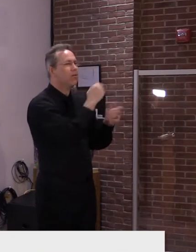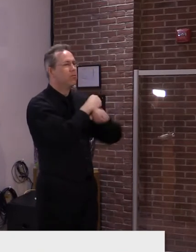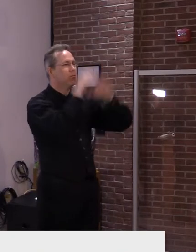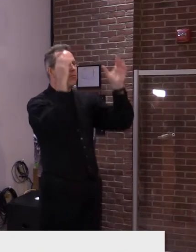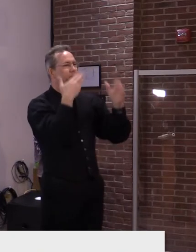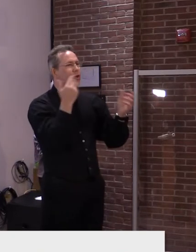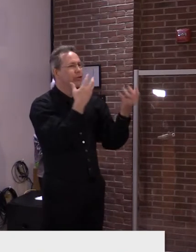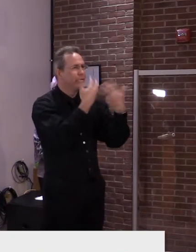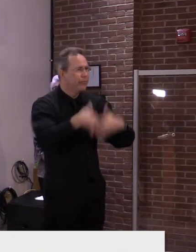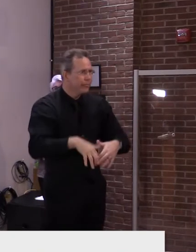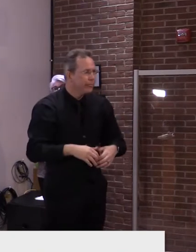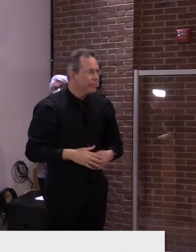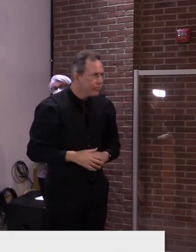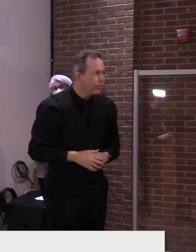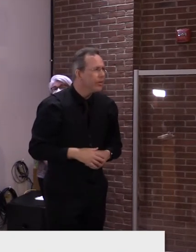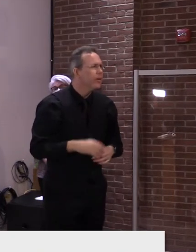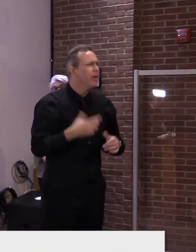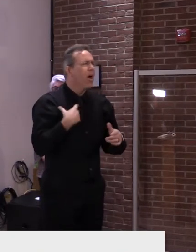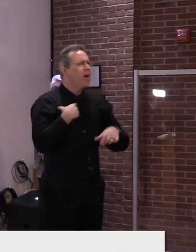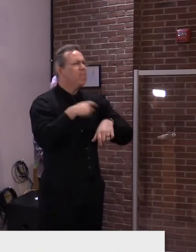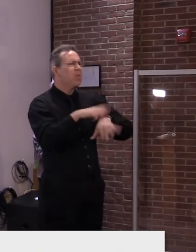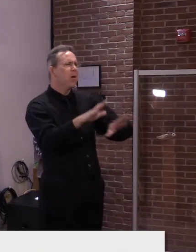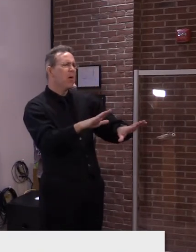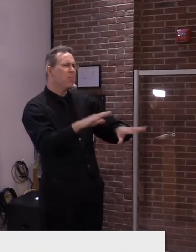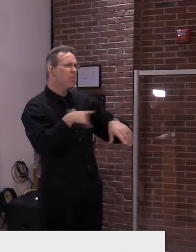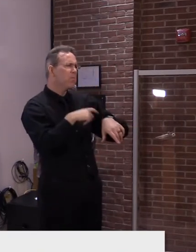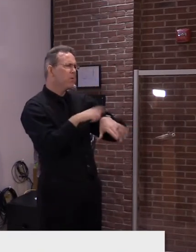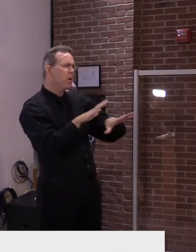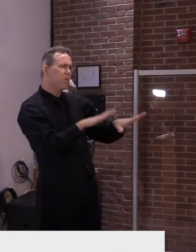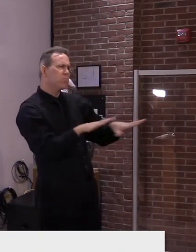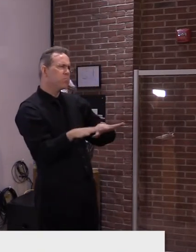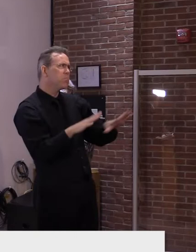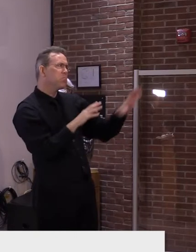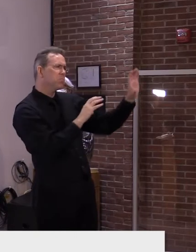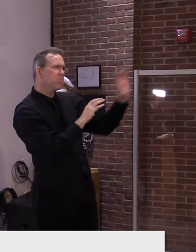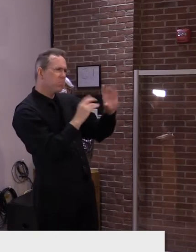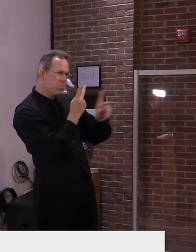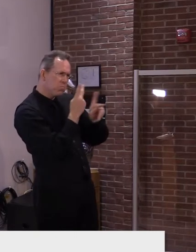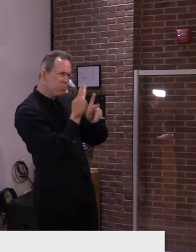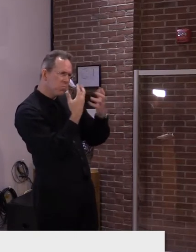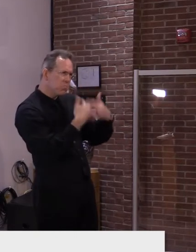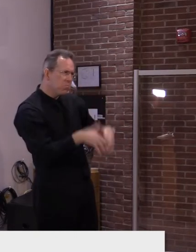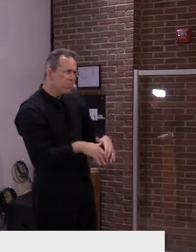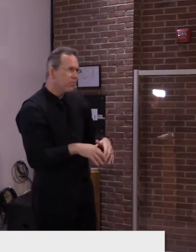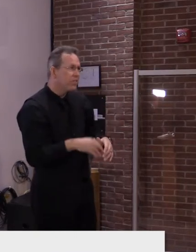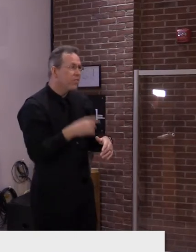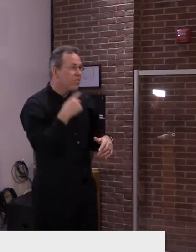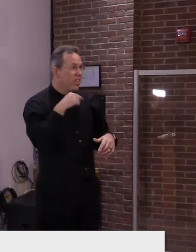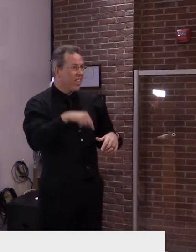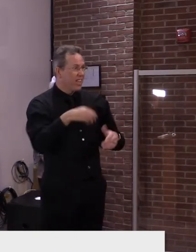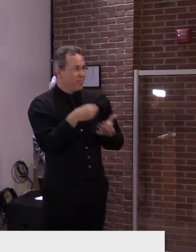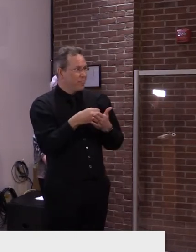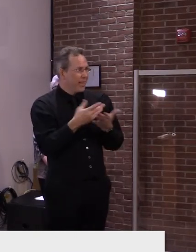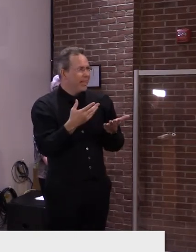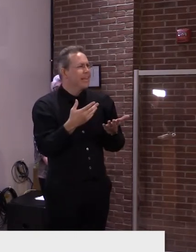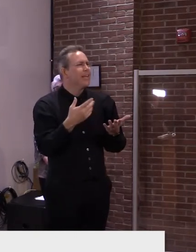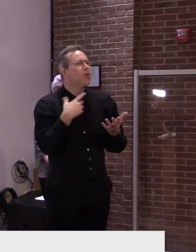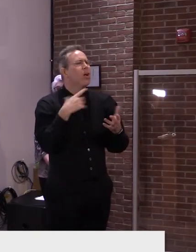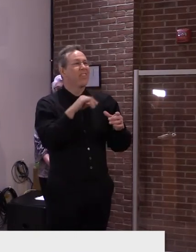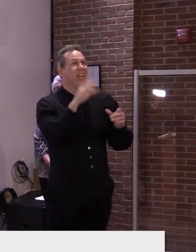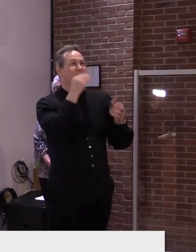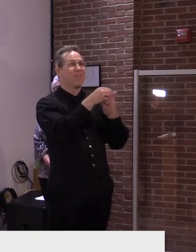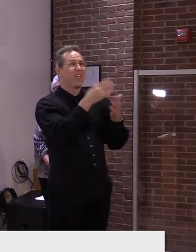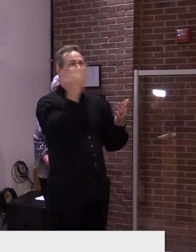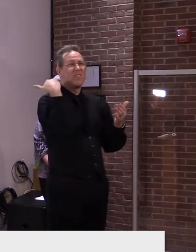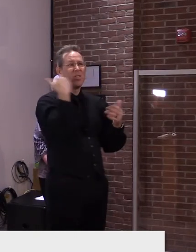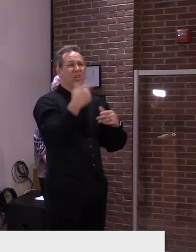we have some time. We do know that it's more flexible than the first CARES Act, where we, in the